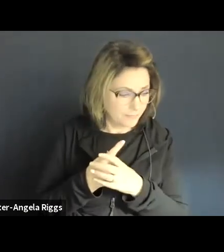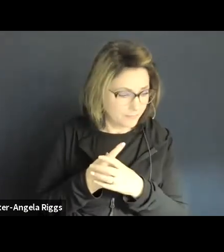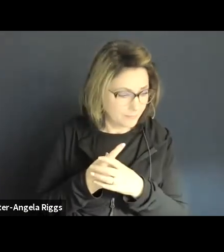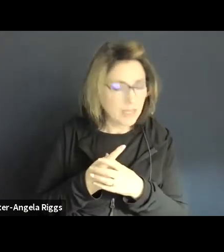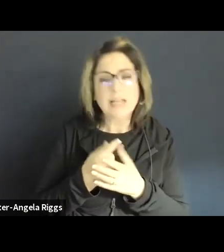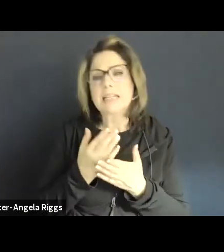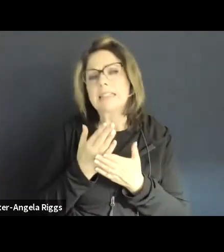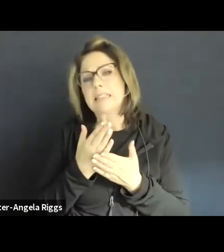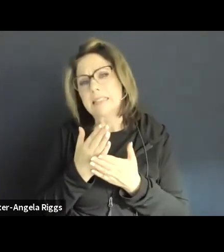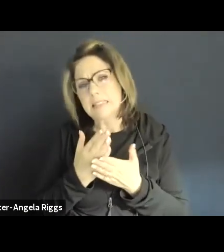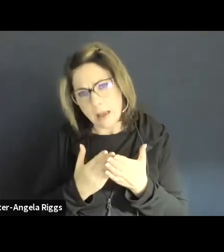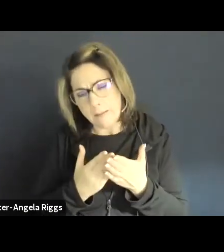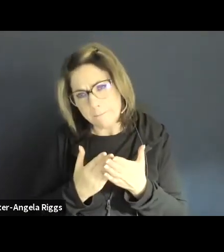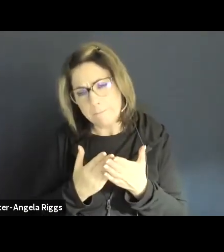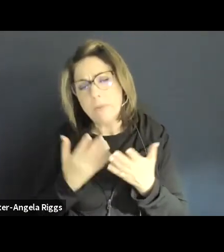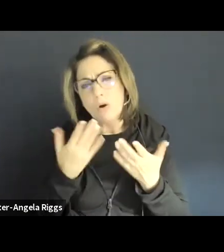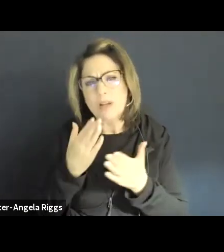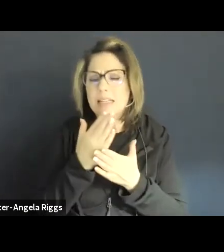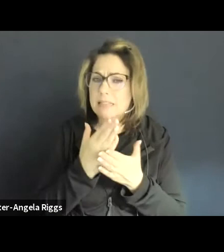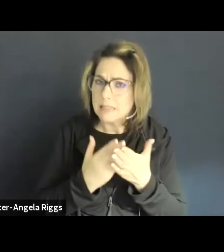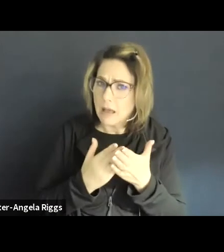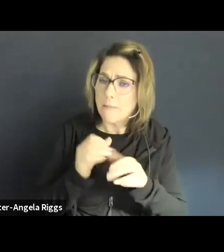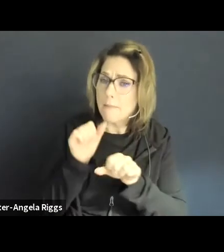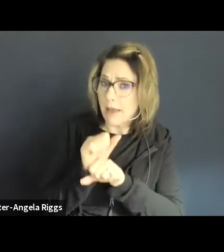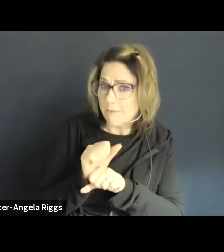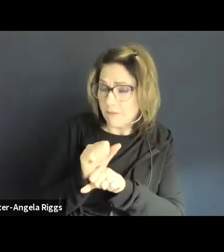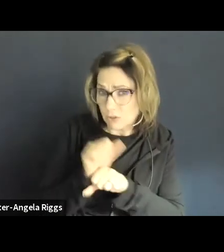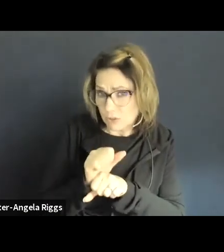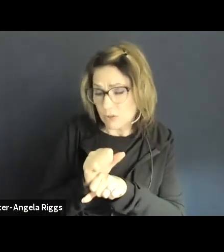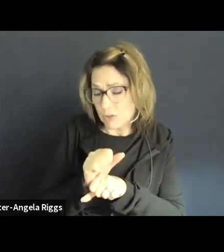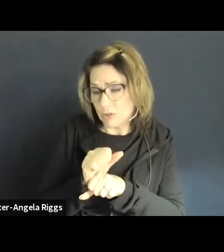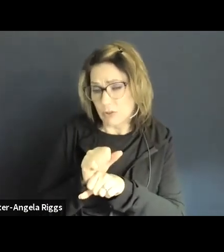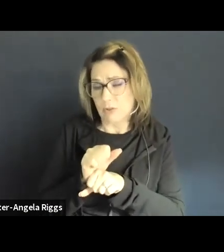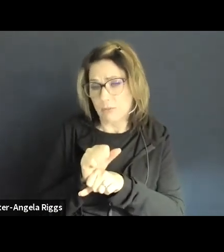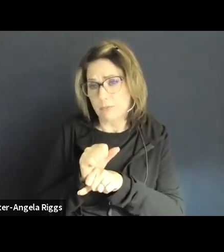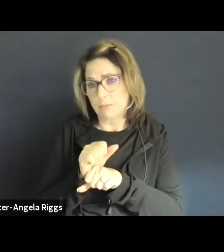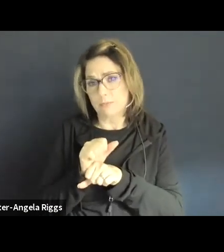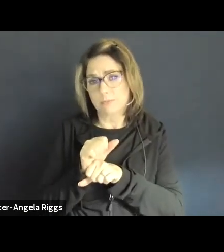been some efforts taken.